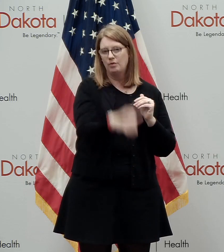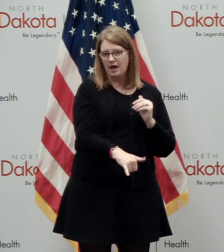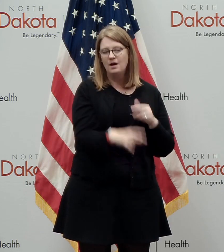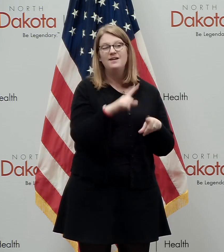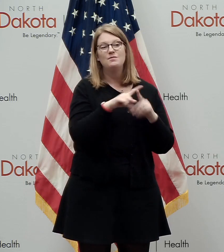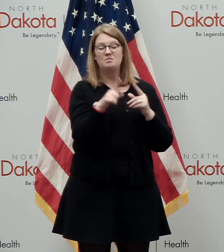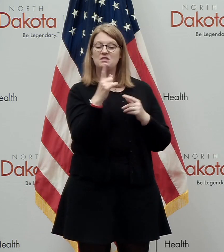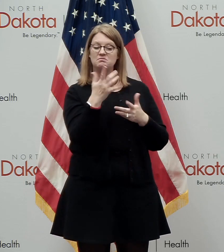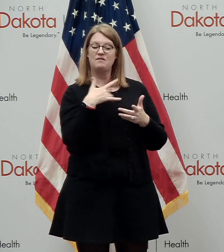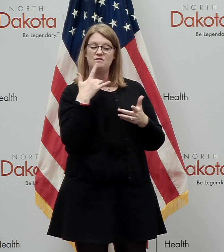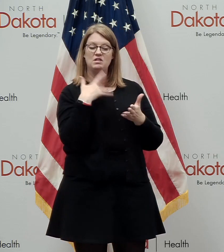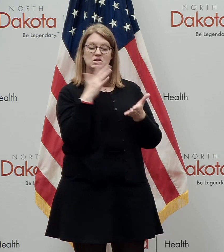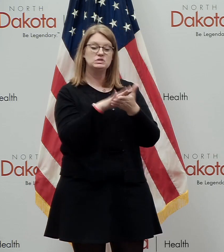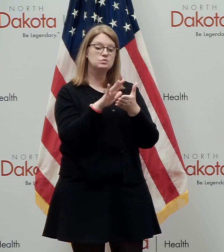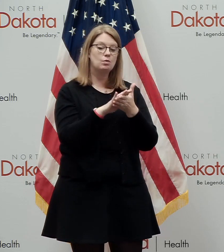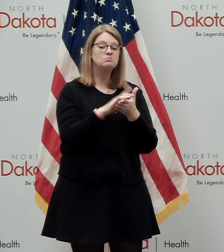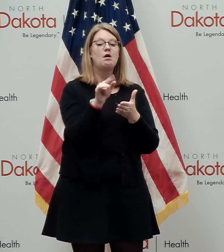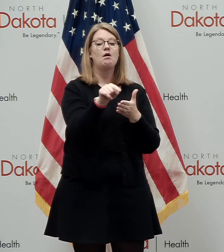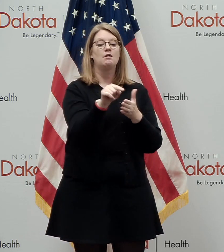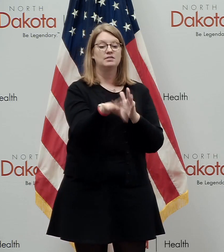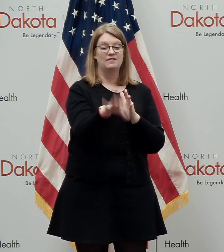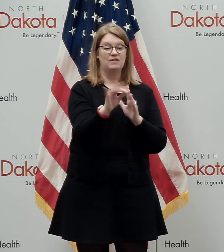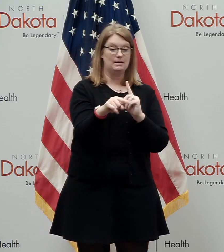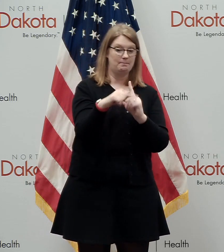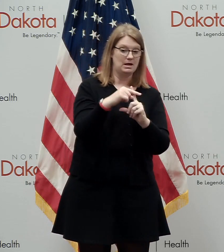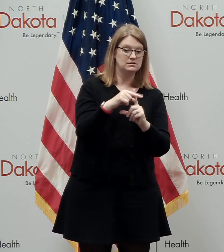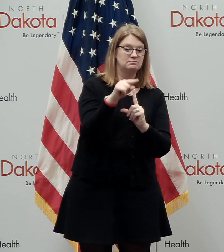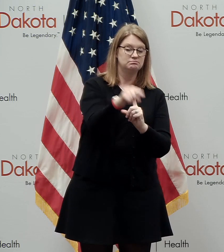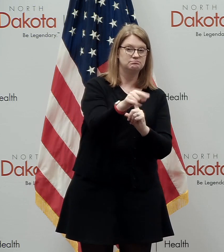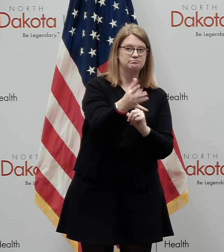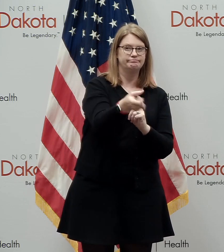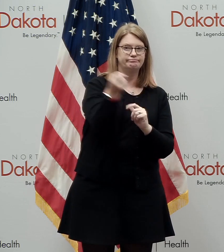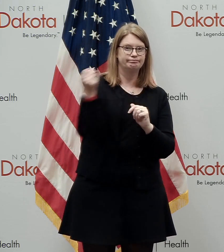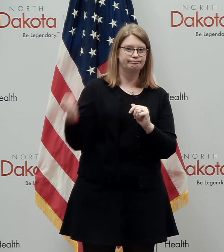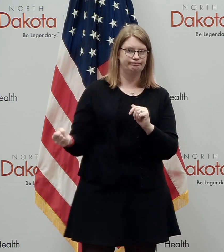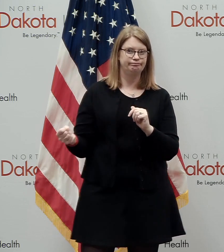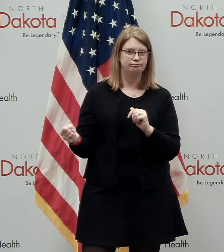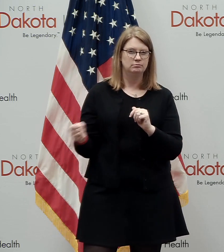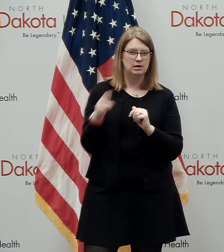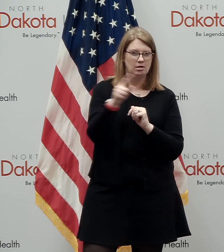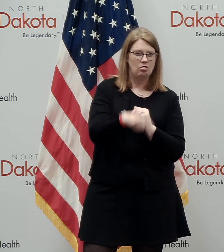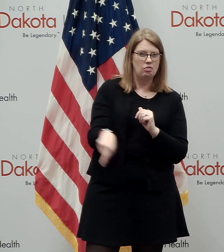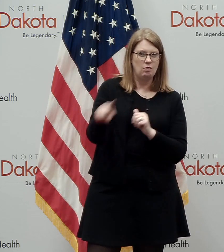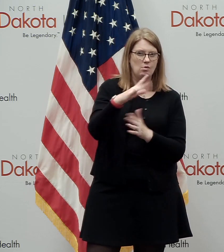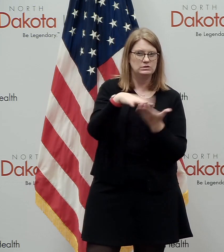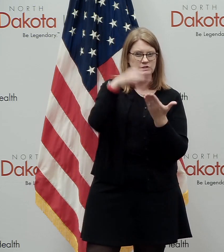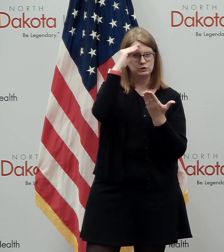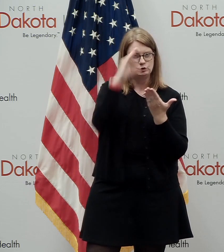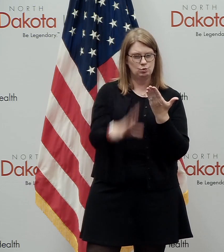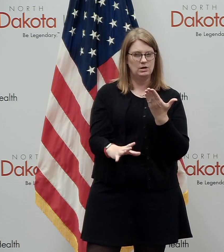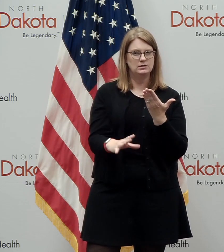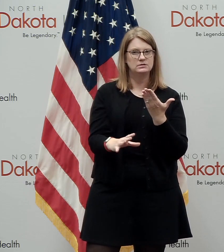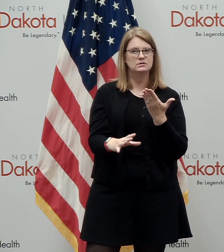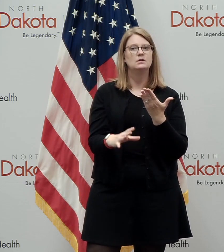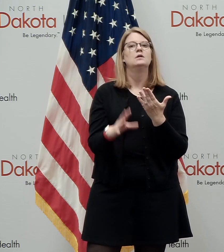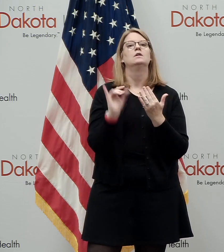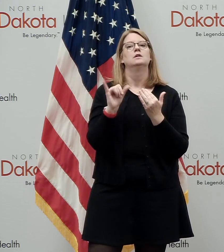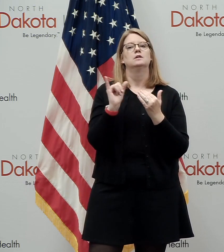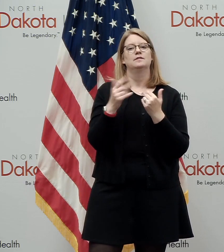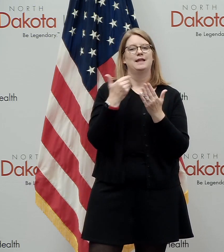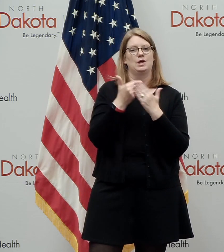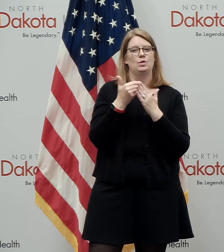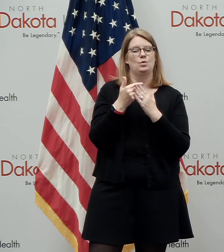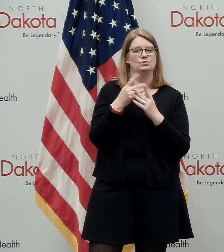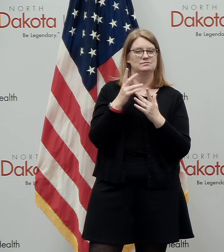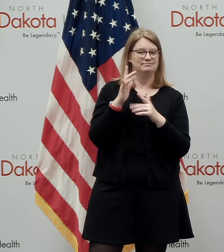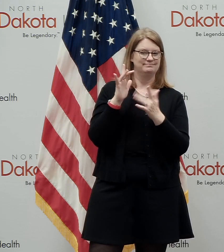their protocols when they find a positive, removing those students from contact with others, finding out the close contacts.